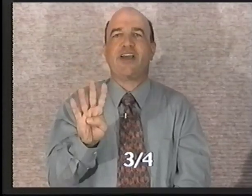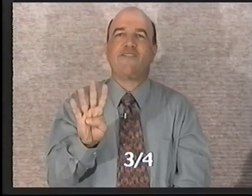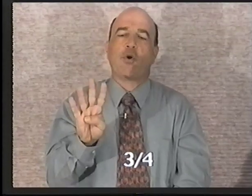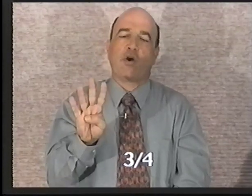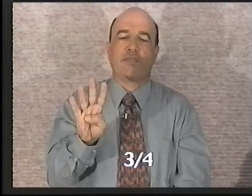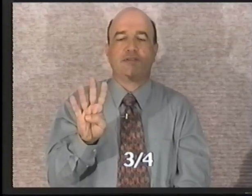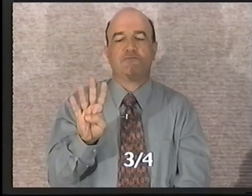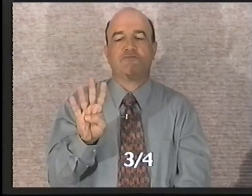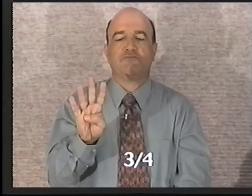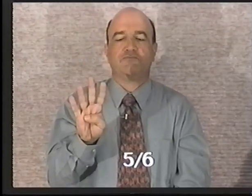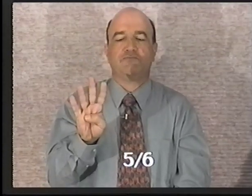3/4,